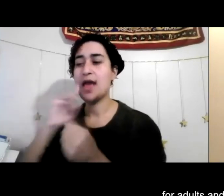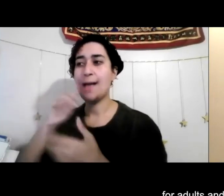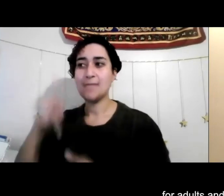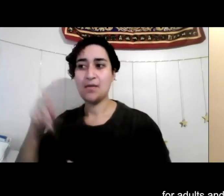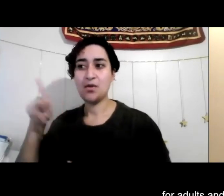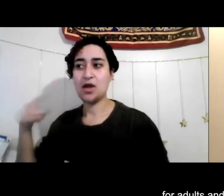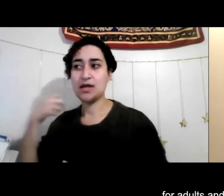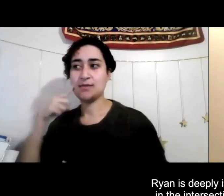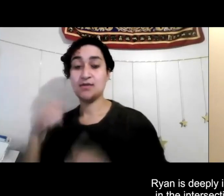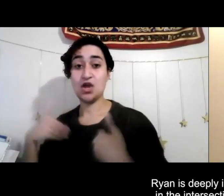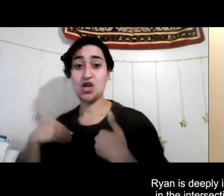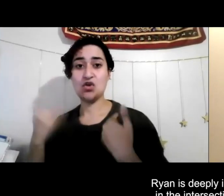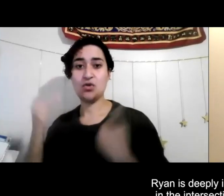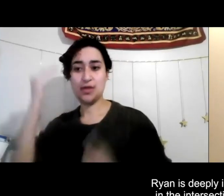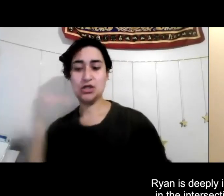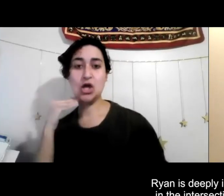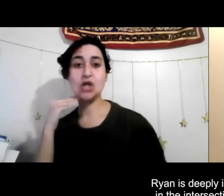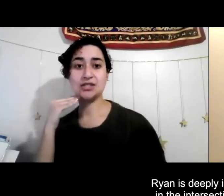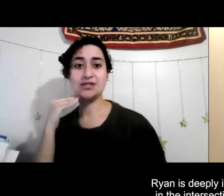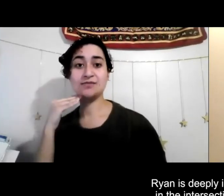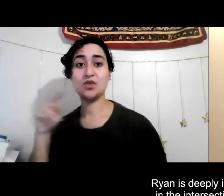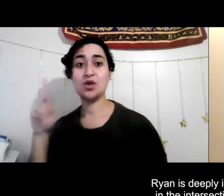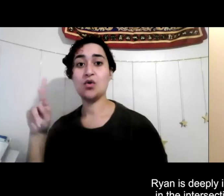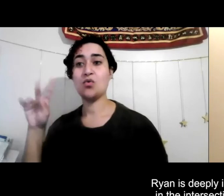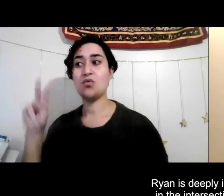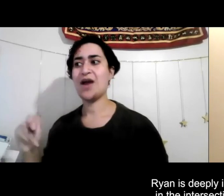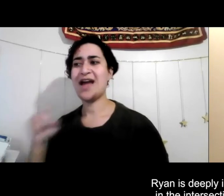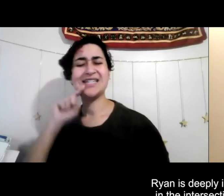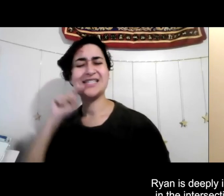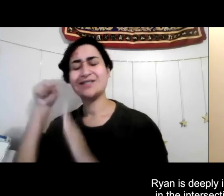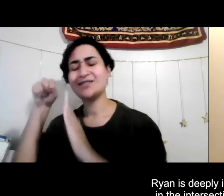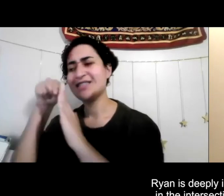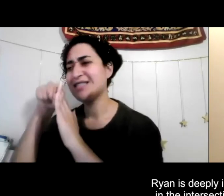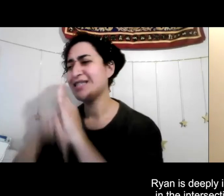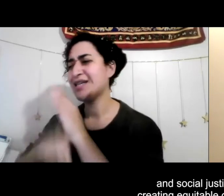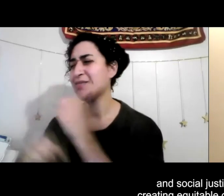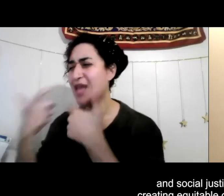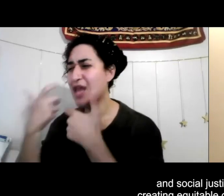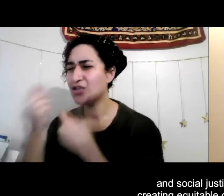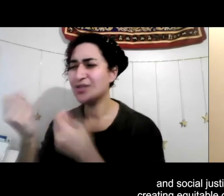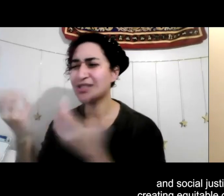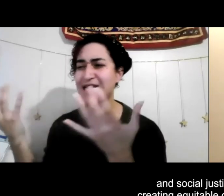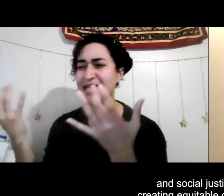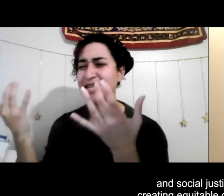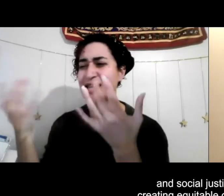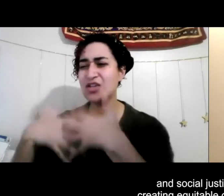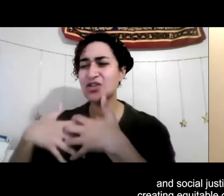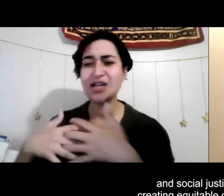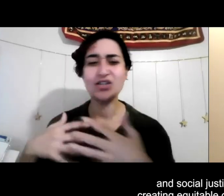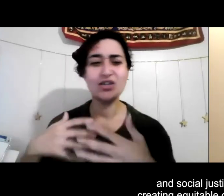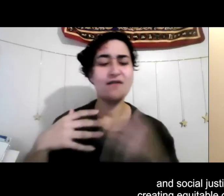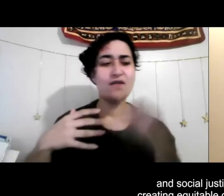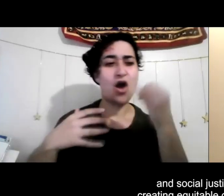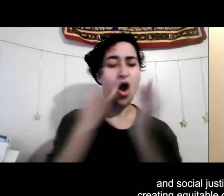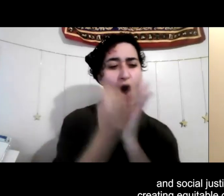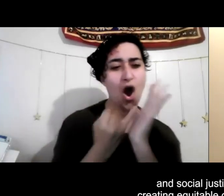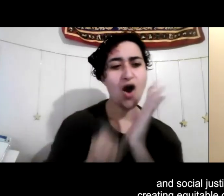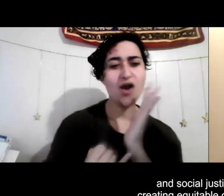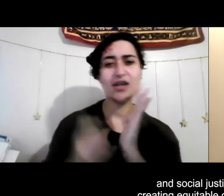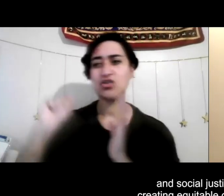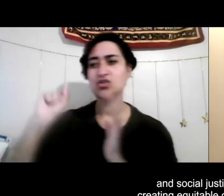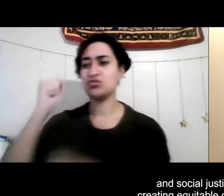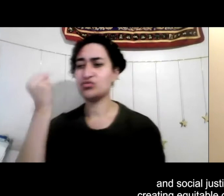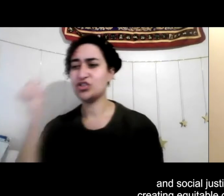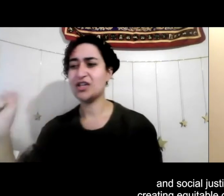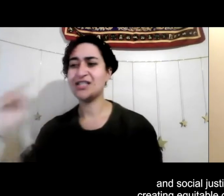youth. Ryan is deeply interested in the intersection of art and social justice while creating